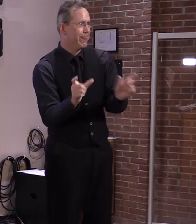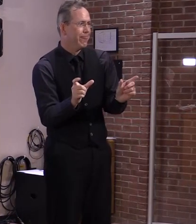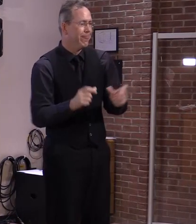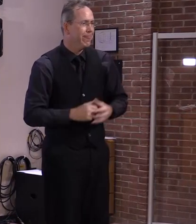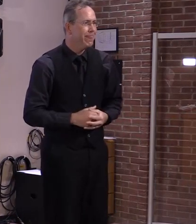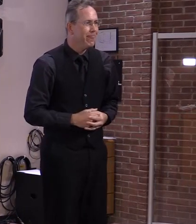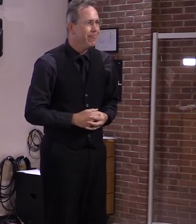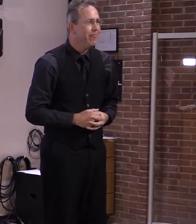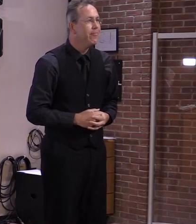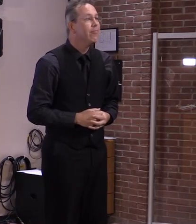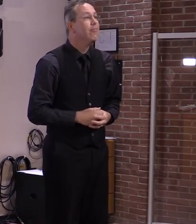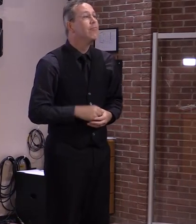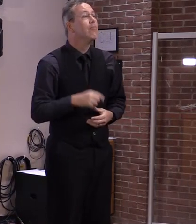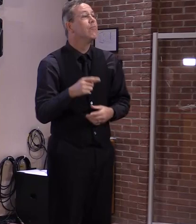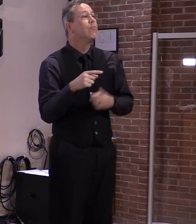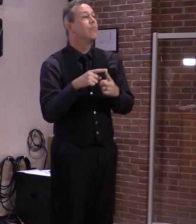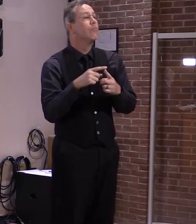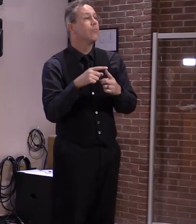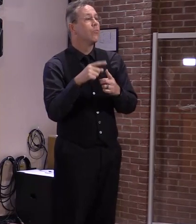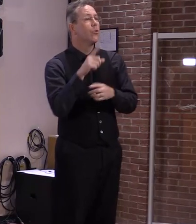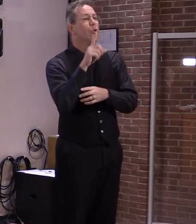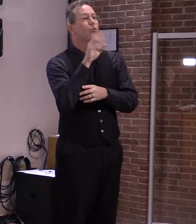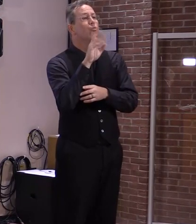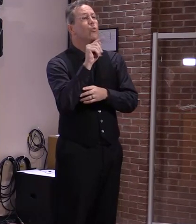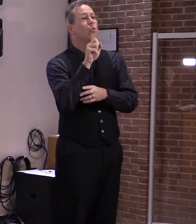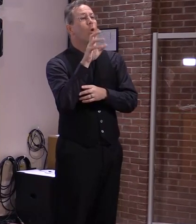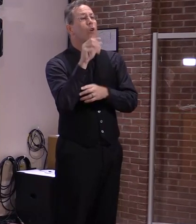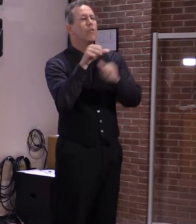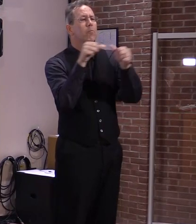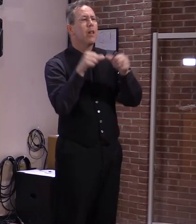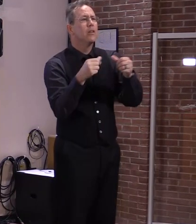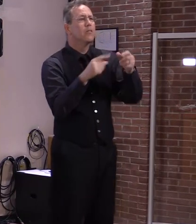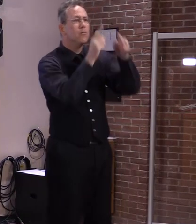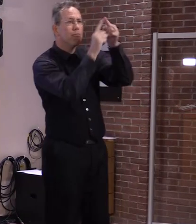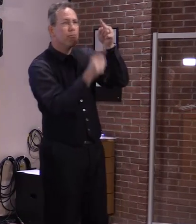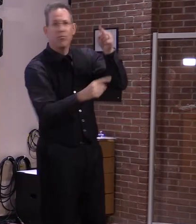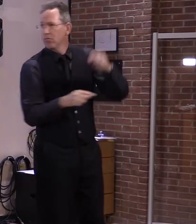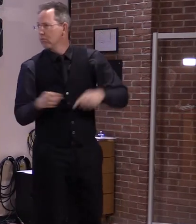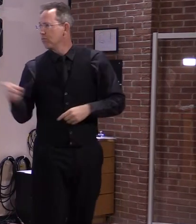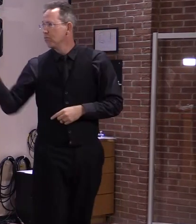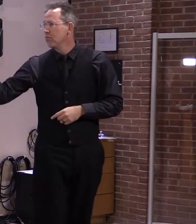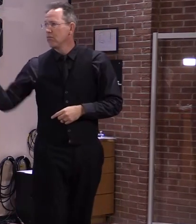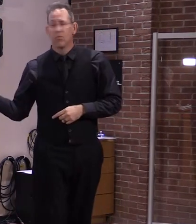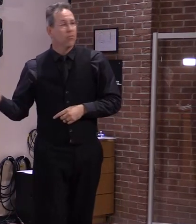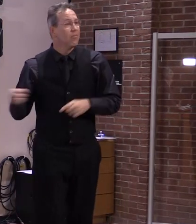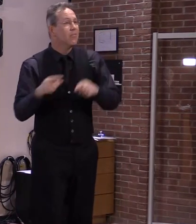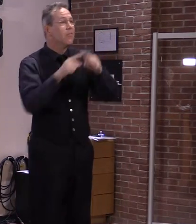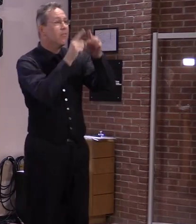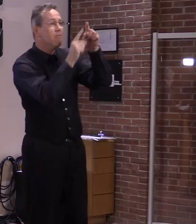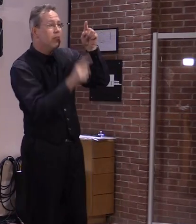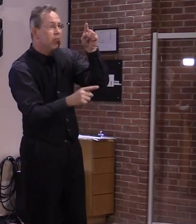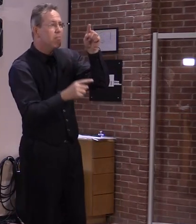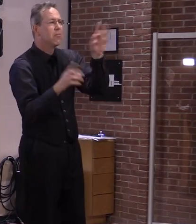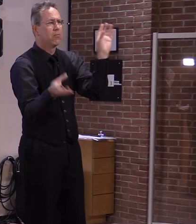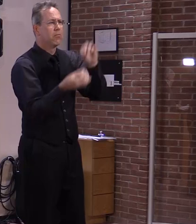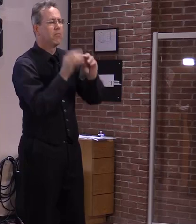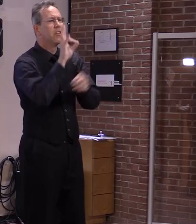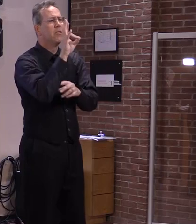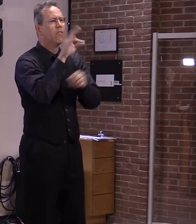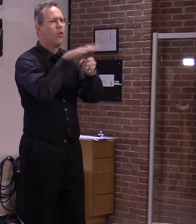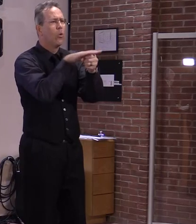100 will offer vaccinations. As you can see on the slide, we will be